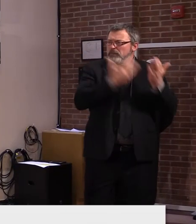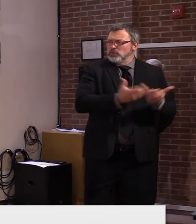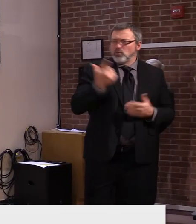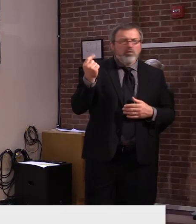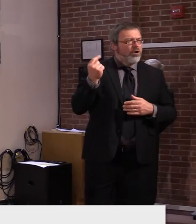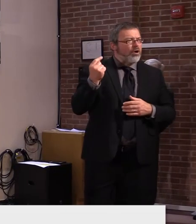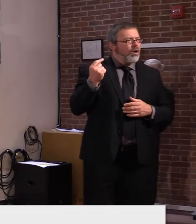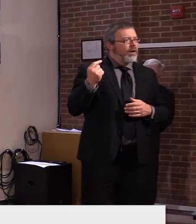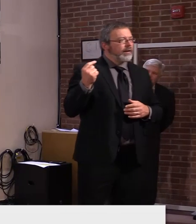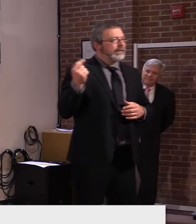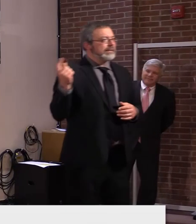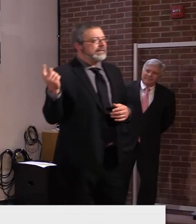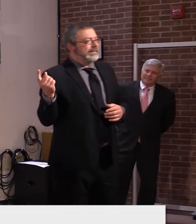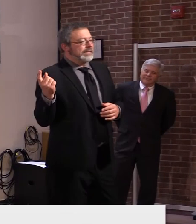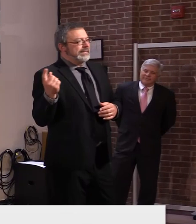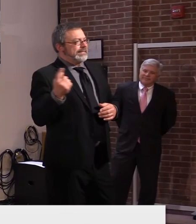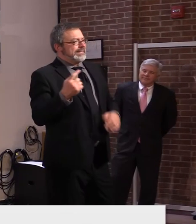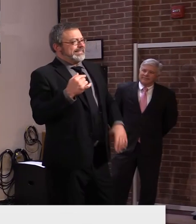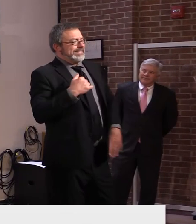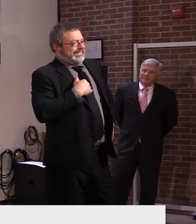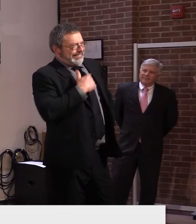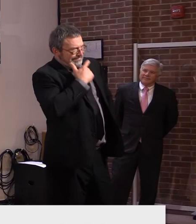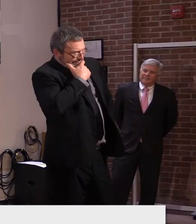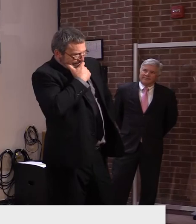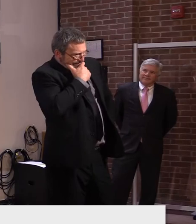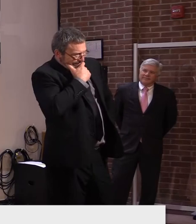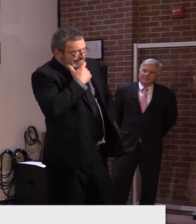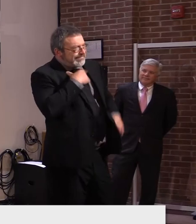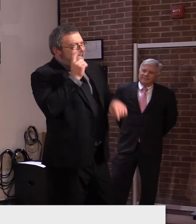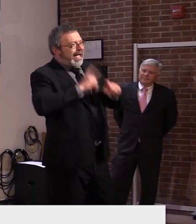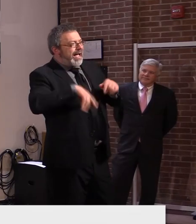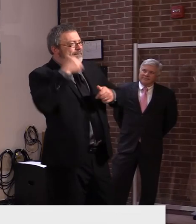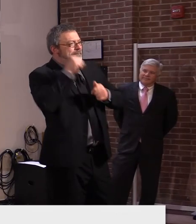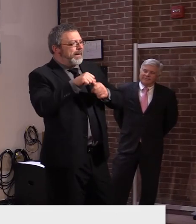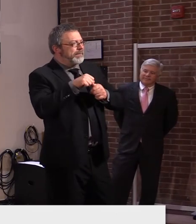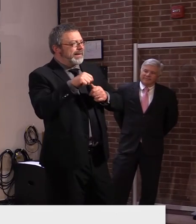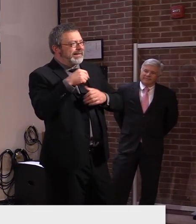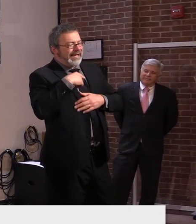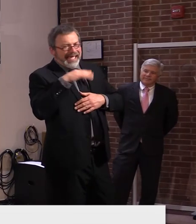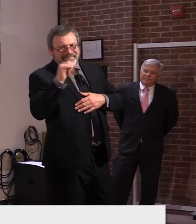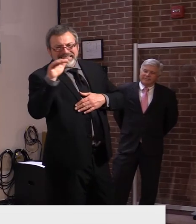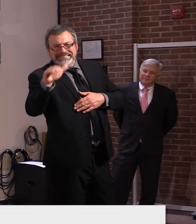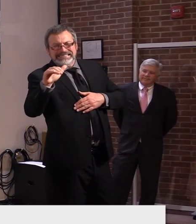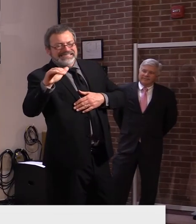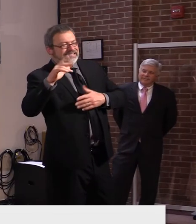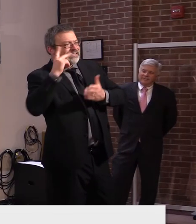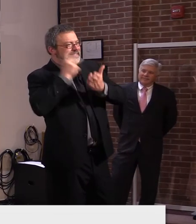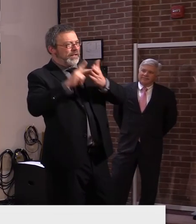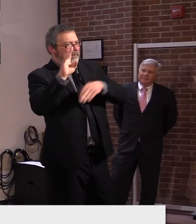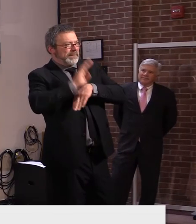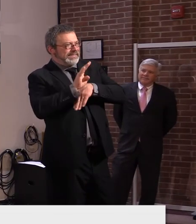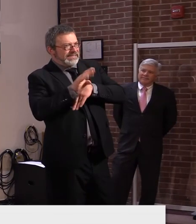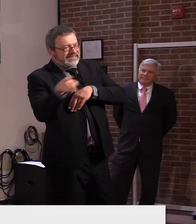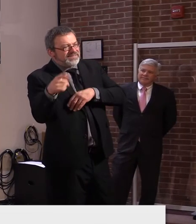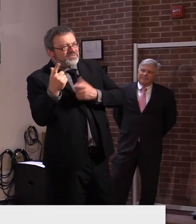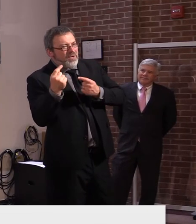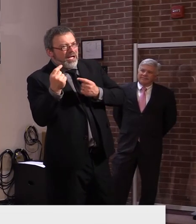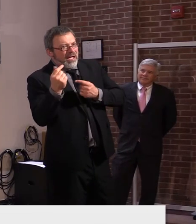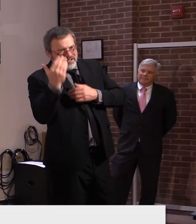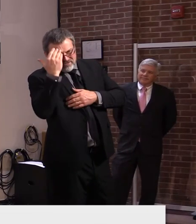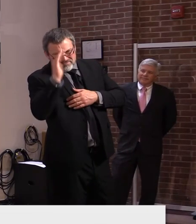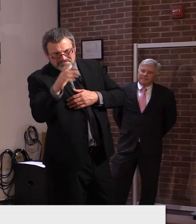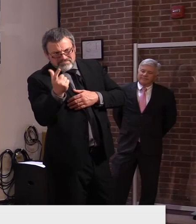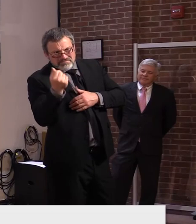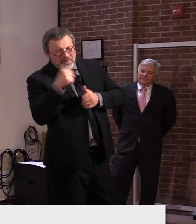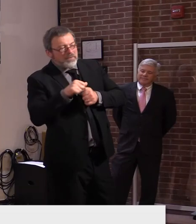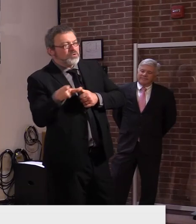recall specifically what they were. Let me check and see if we have those. And if we can share them, I'll check that out and we'll get